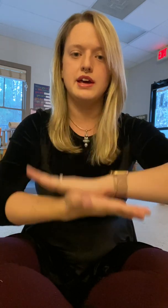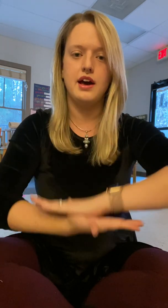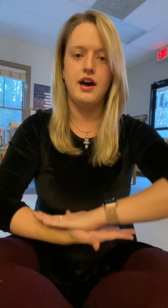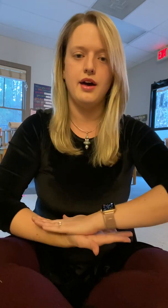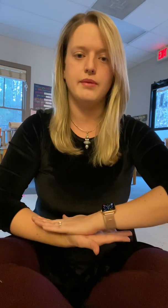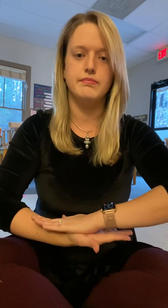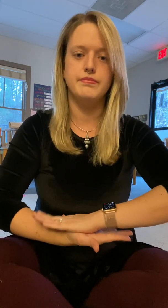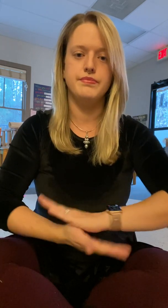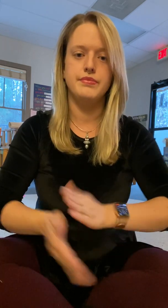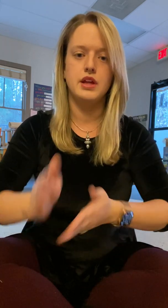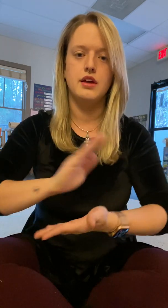Become.